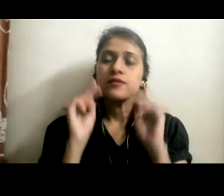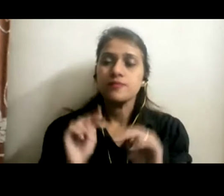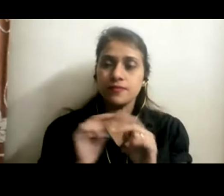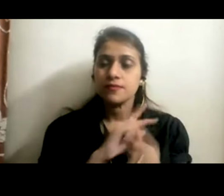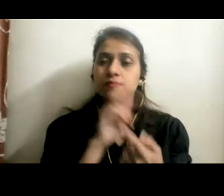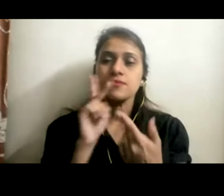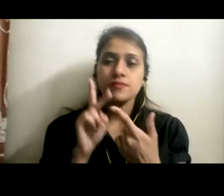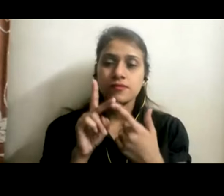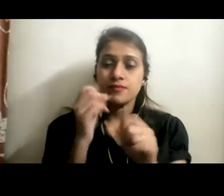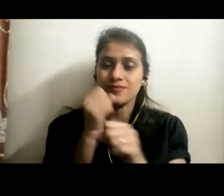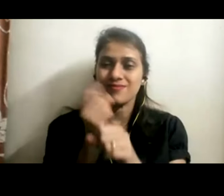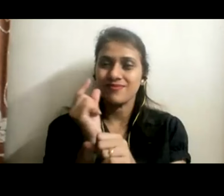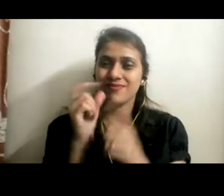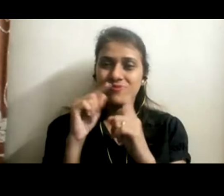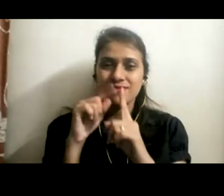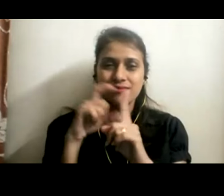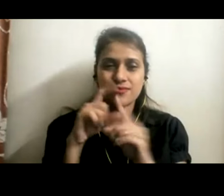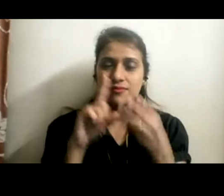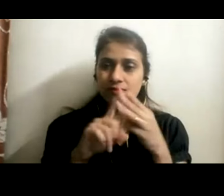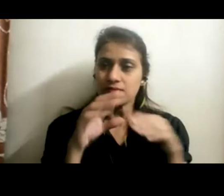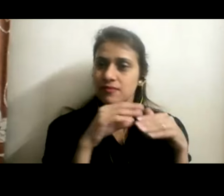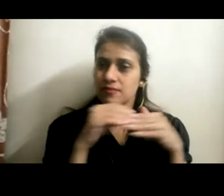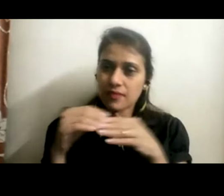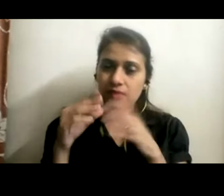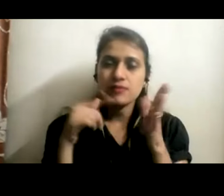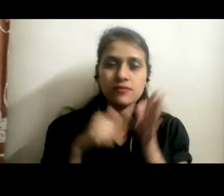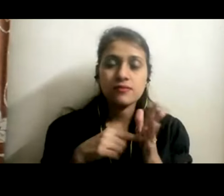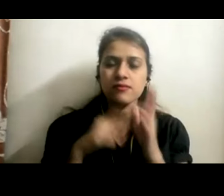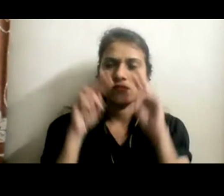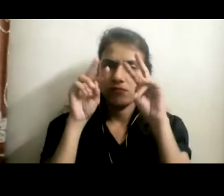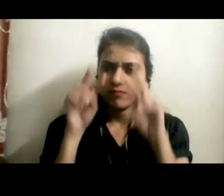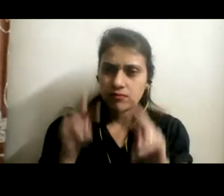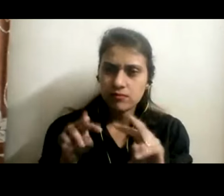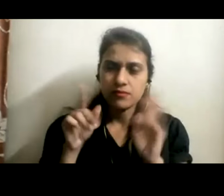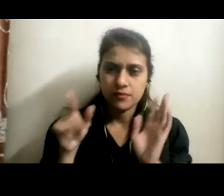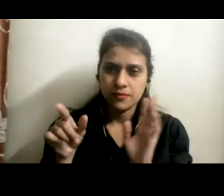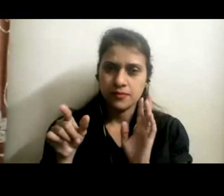a guide, if I'm going for an comparatively open observation, a guide would just